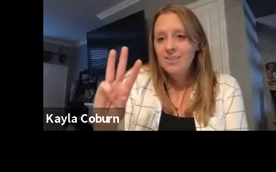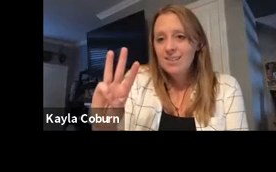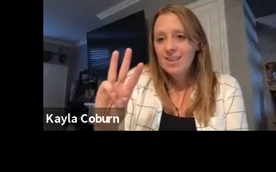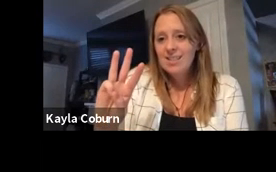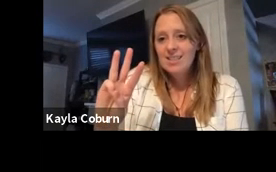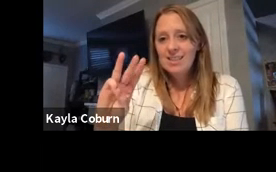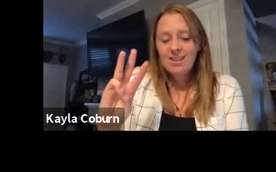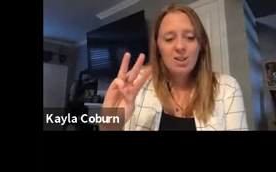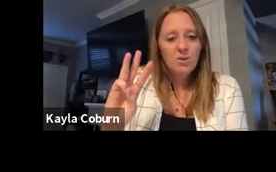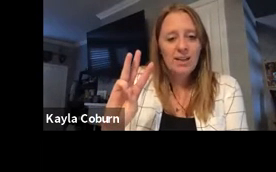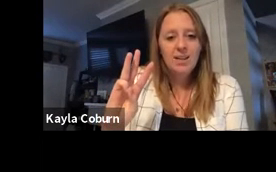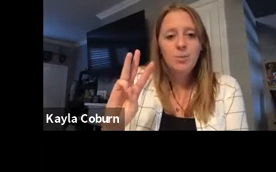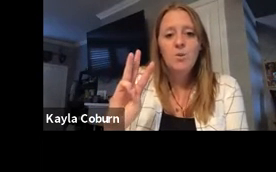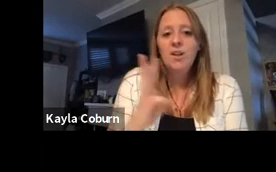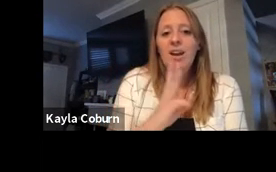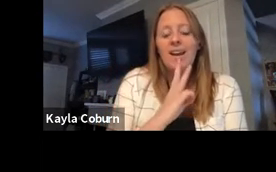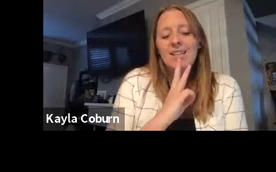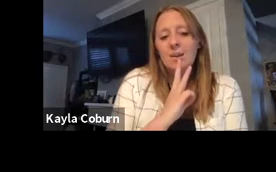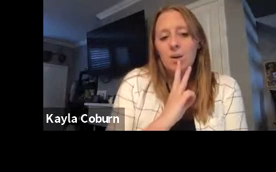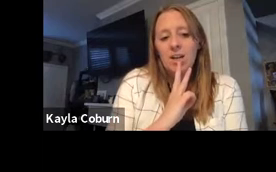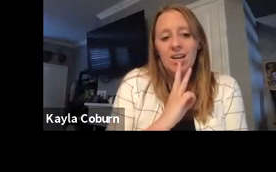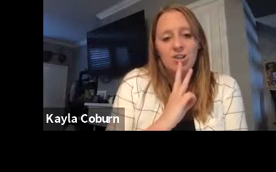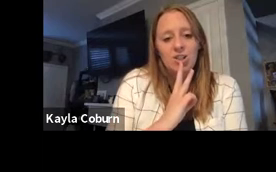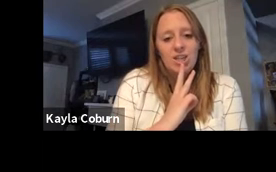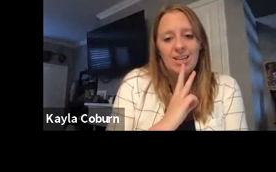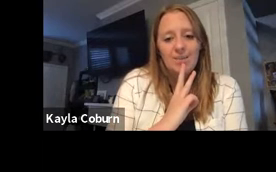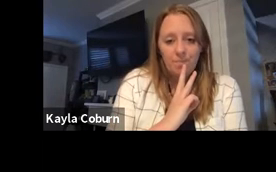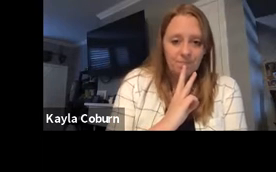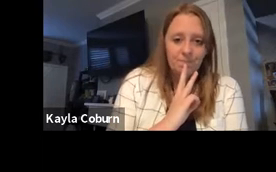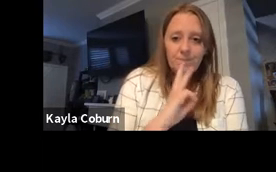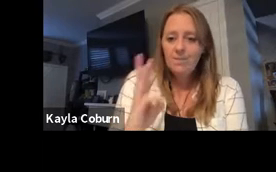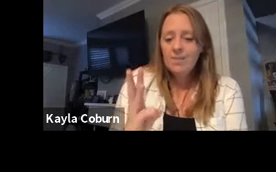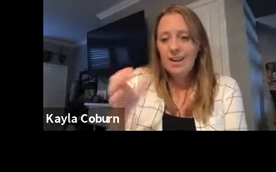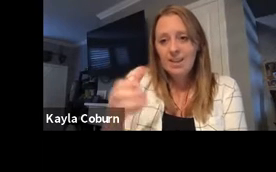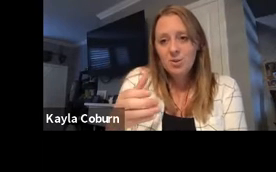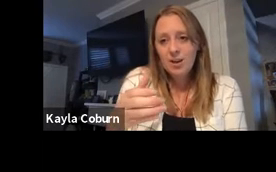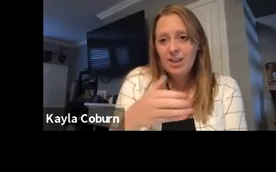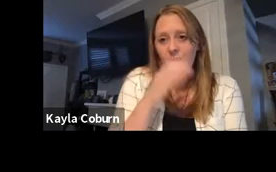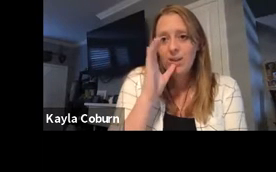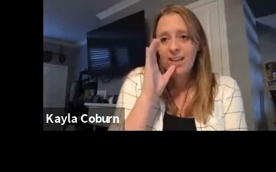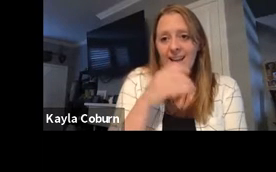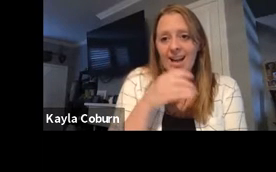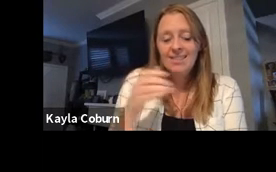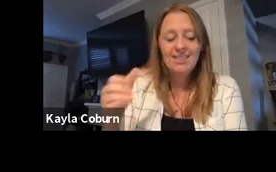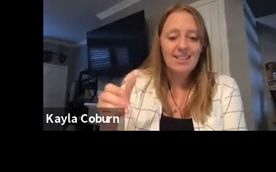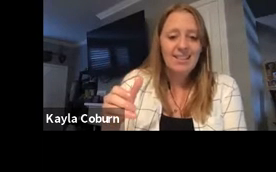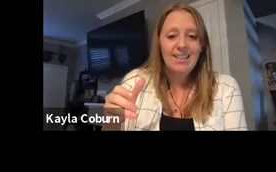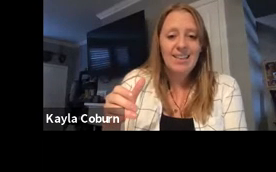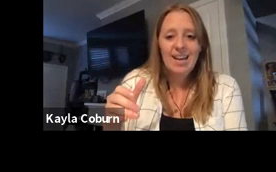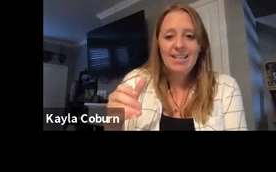Water, it's you're doing a W with your hand and putting it on your chin, and then drink, you're holding a